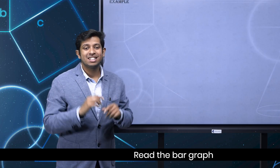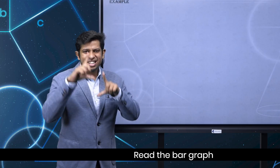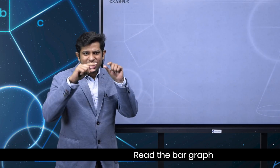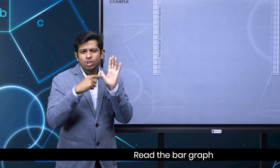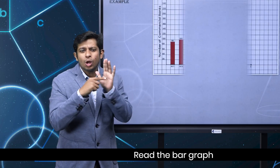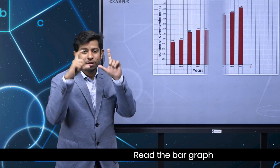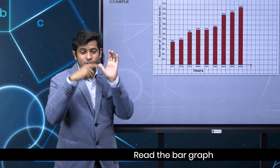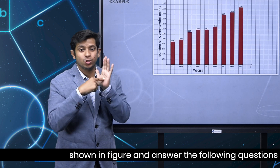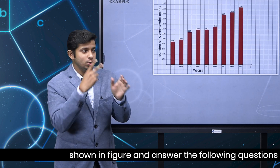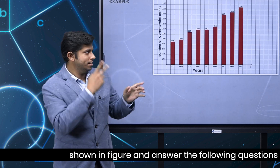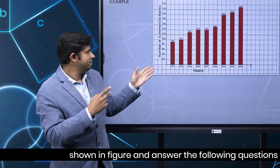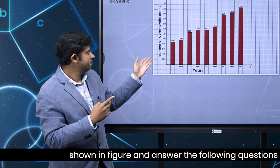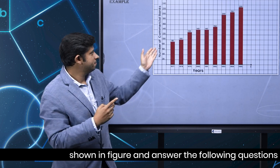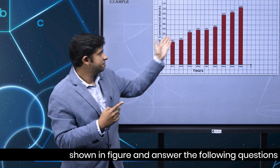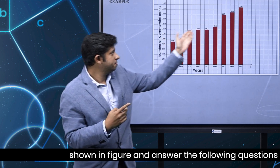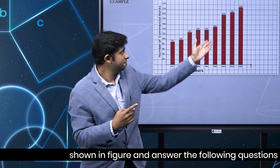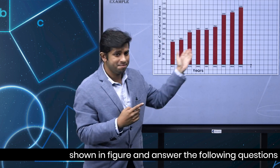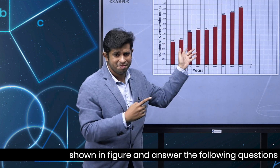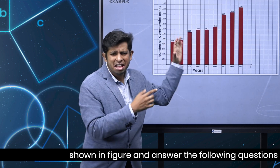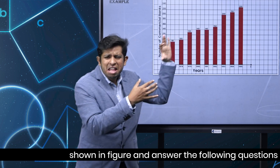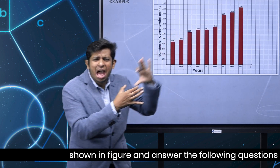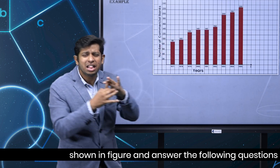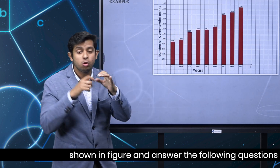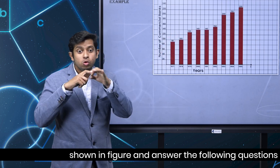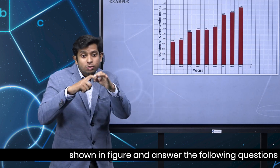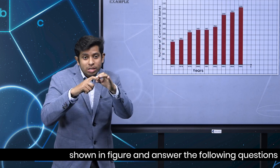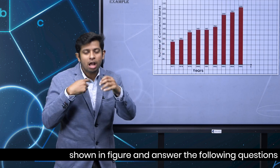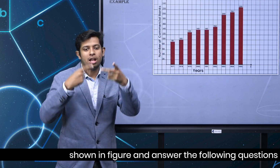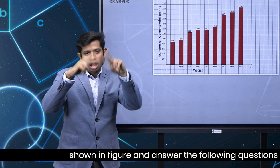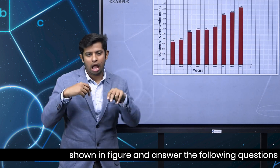Read the bar graph shown in figure and answer the following questions.